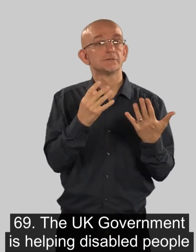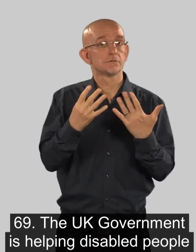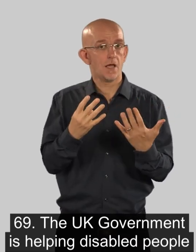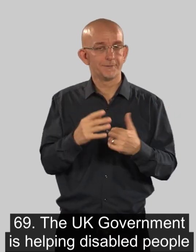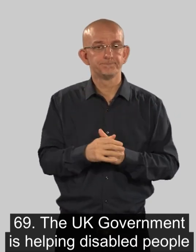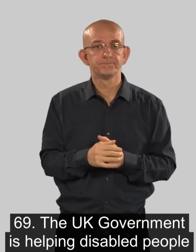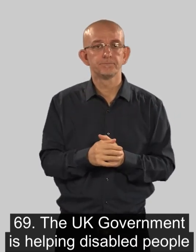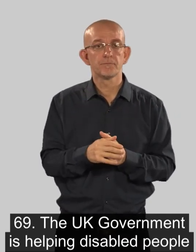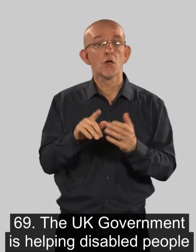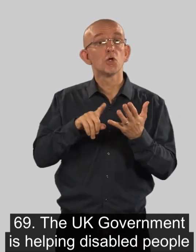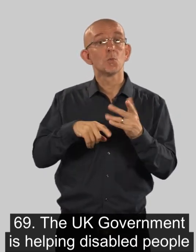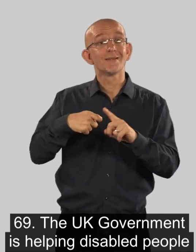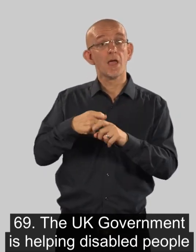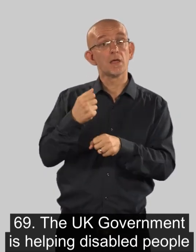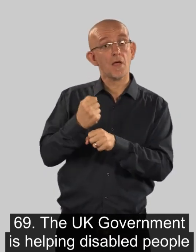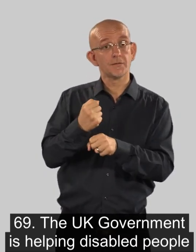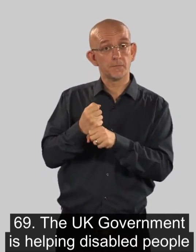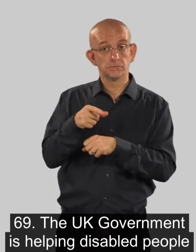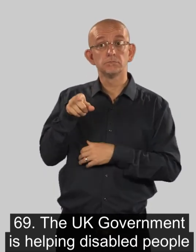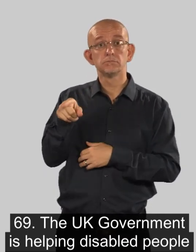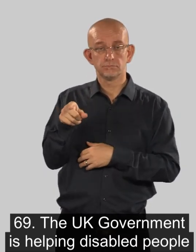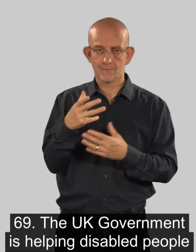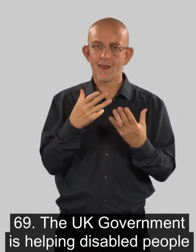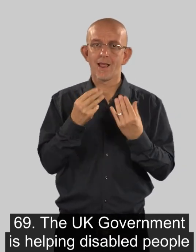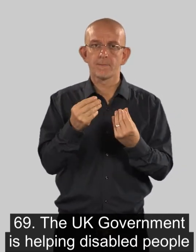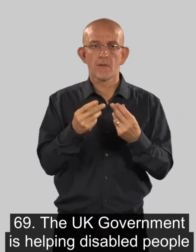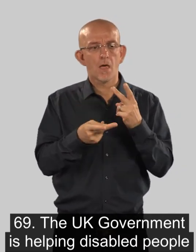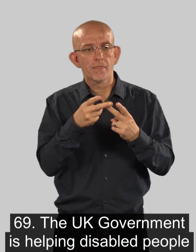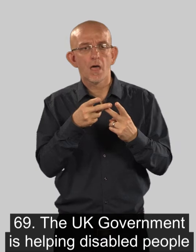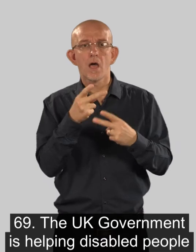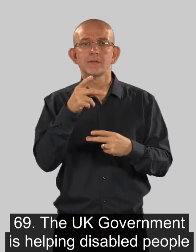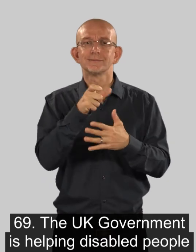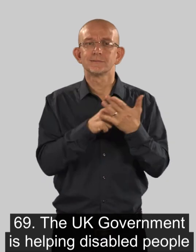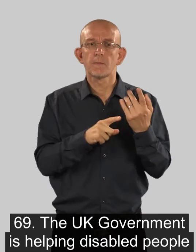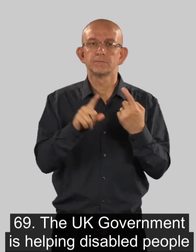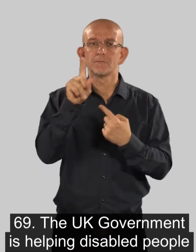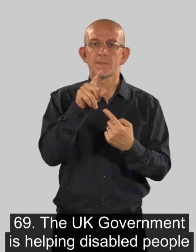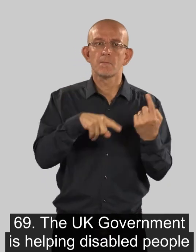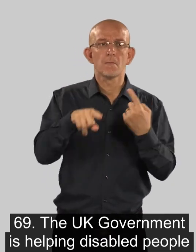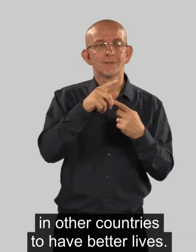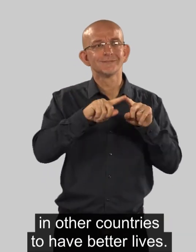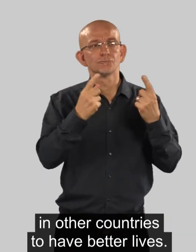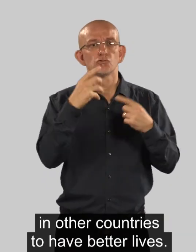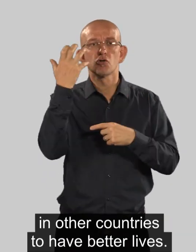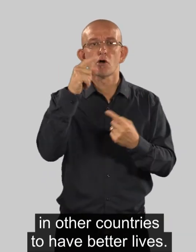69. The UK government is helping disabled people in other countries to have better